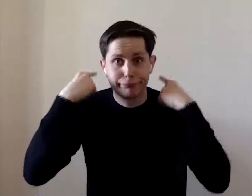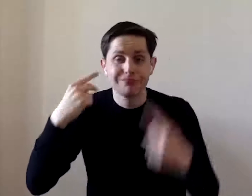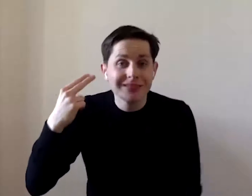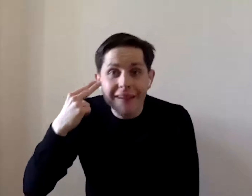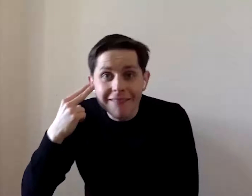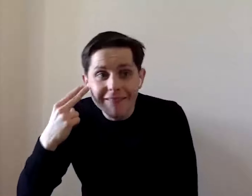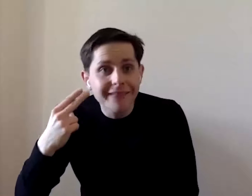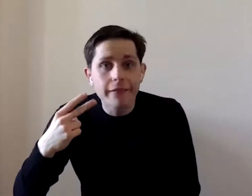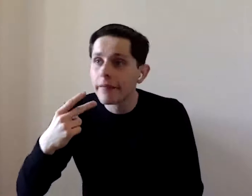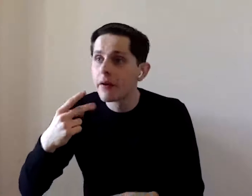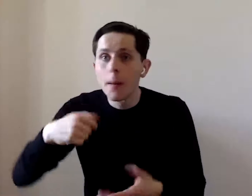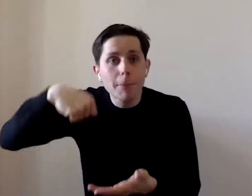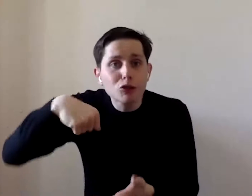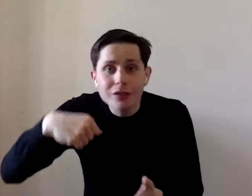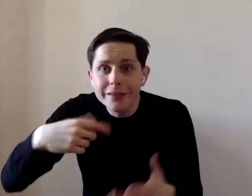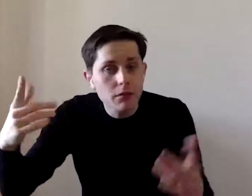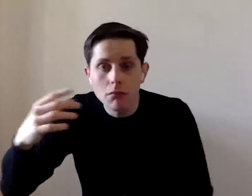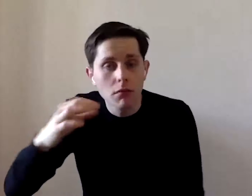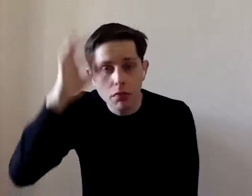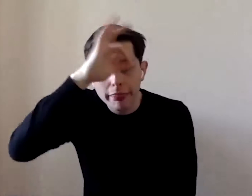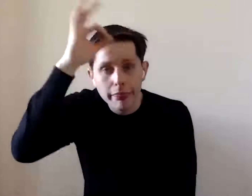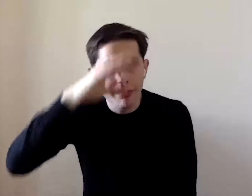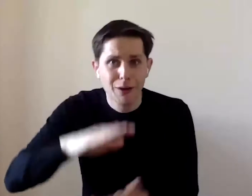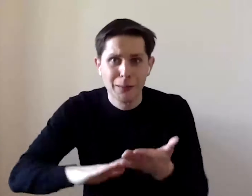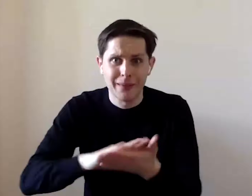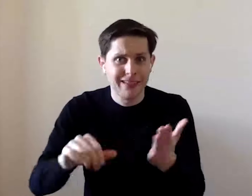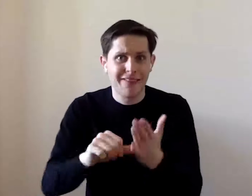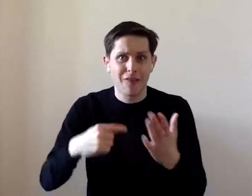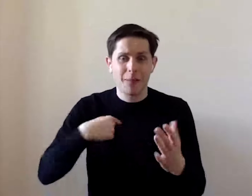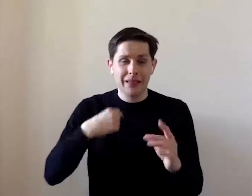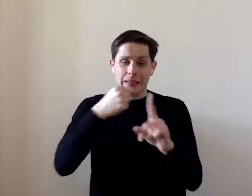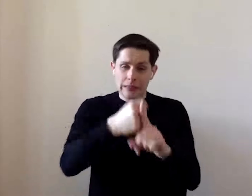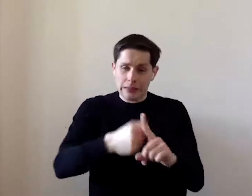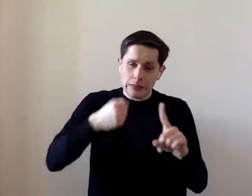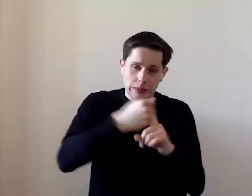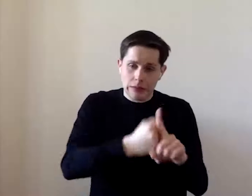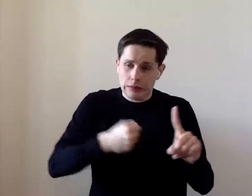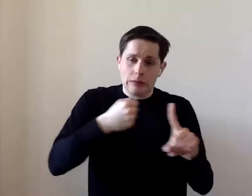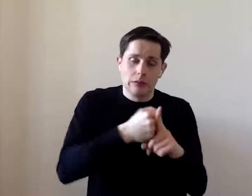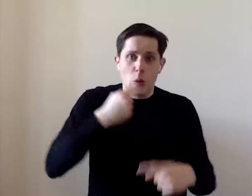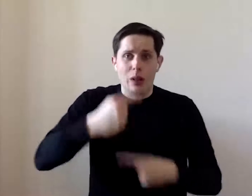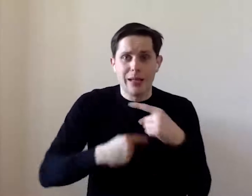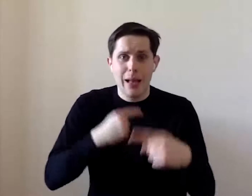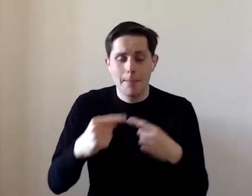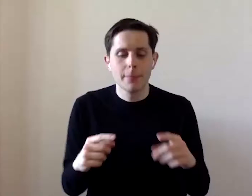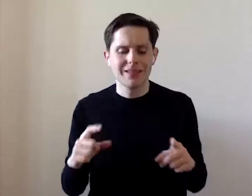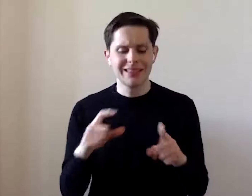to my needs and budget, and it was a constant battle. So the DSA, the Disability